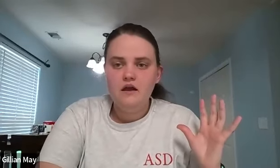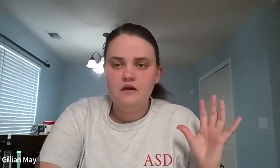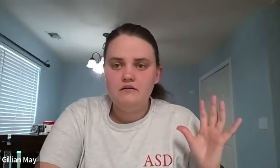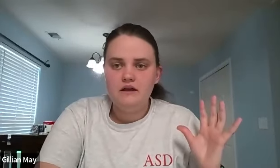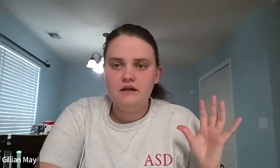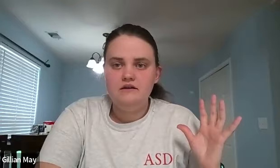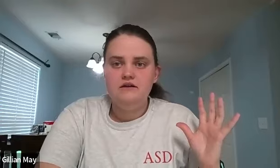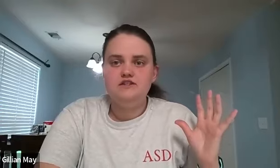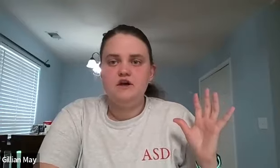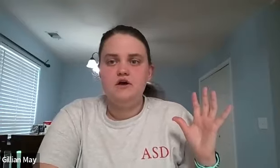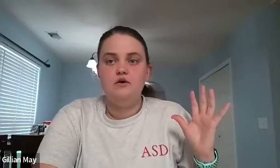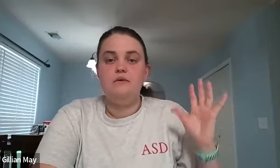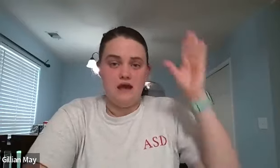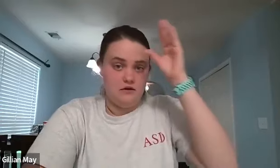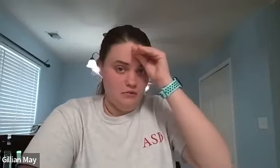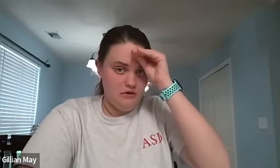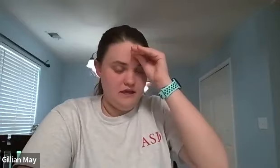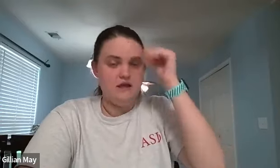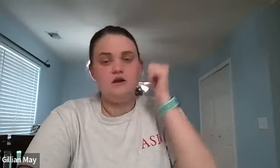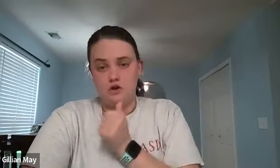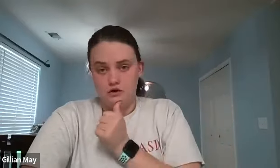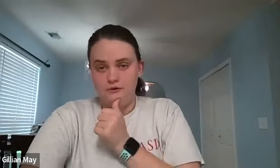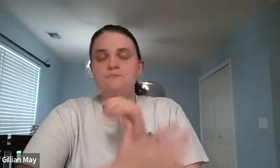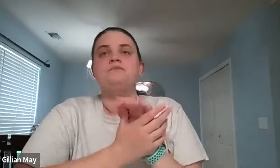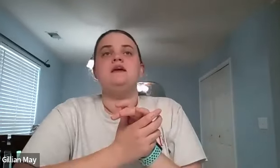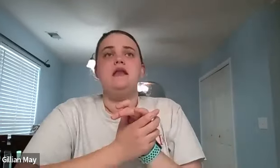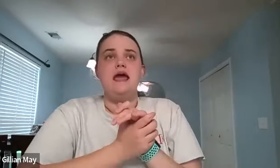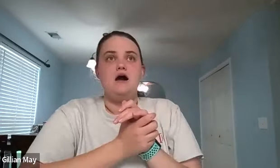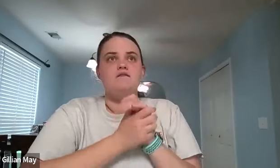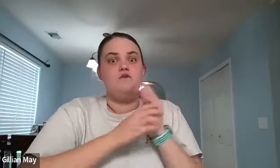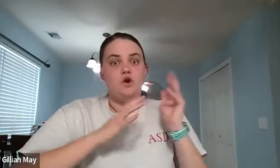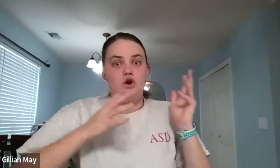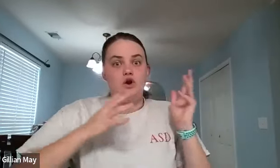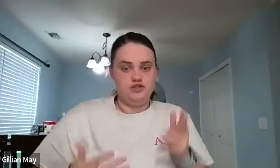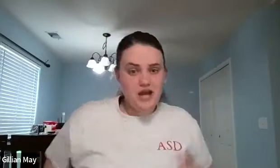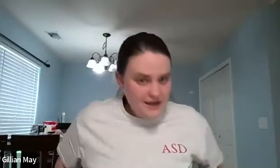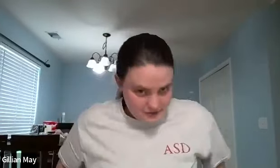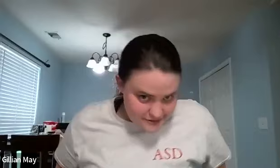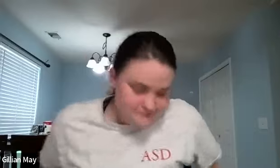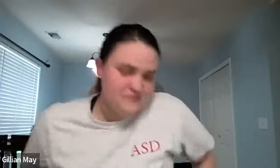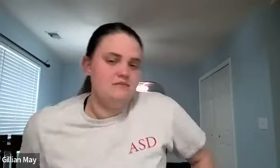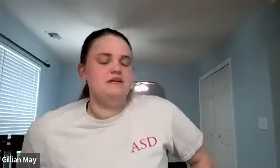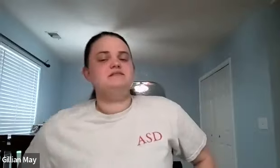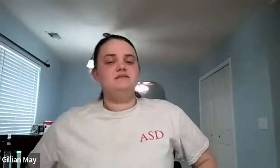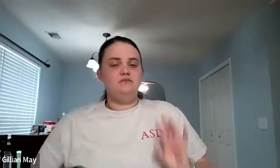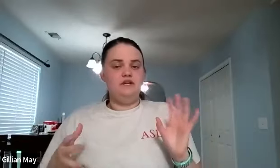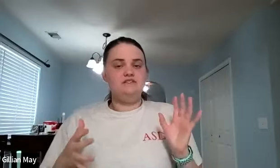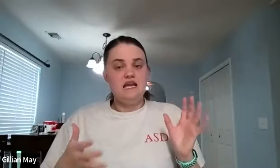All righty. So we had our boy and our girl. Now for your child, basically when you're saying I